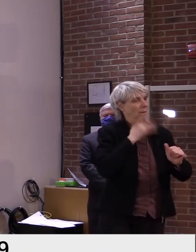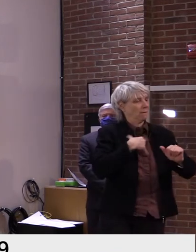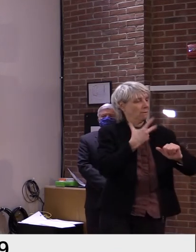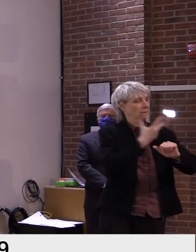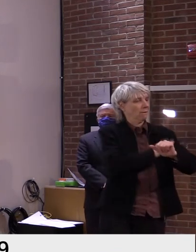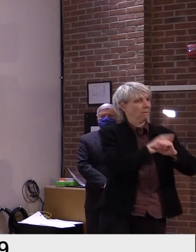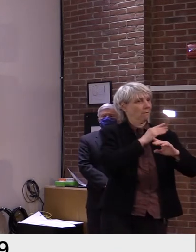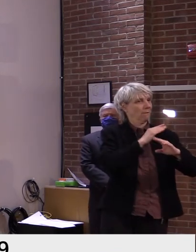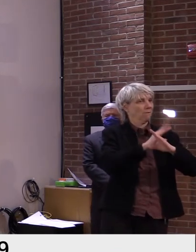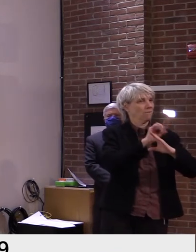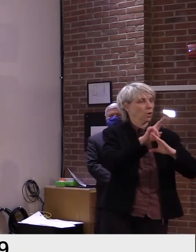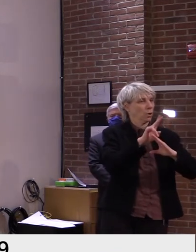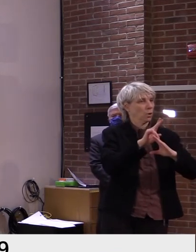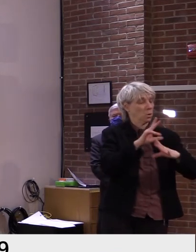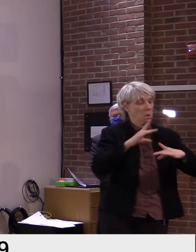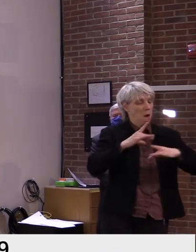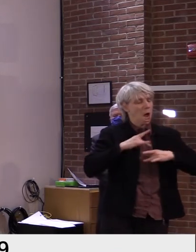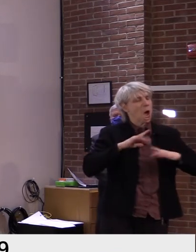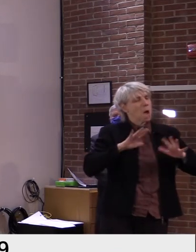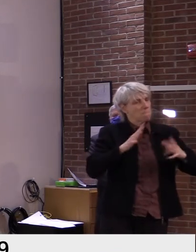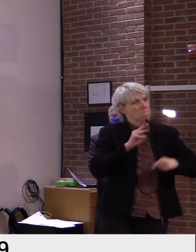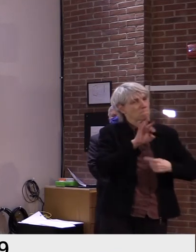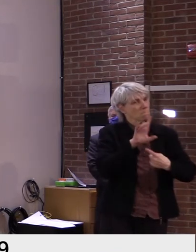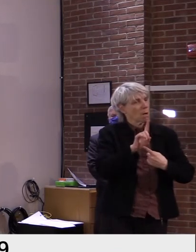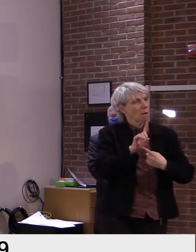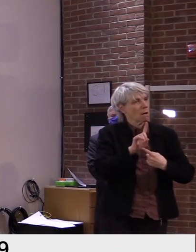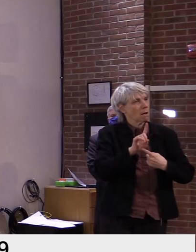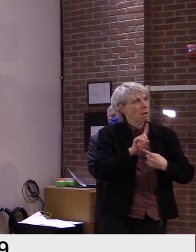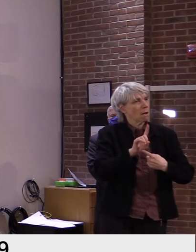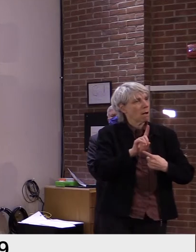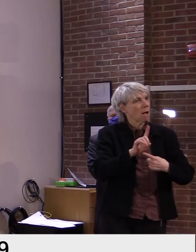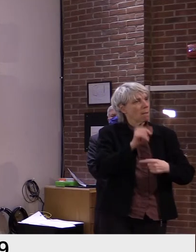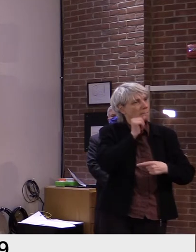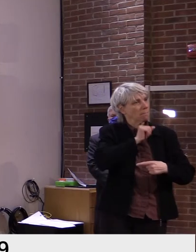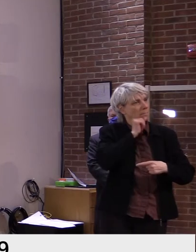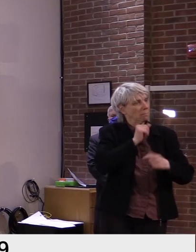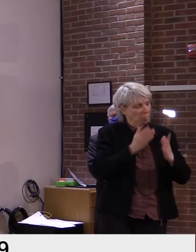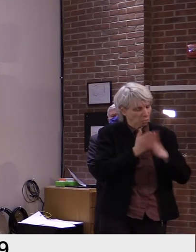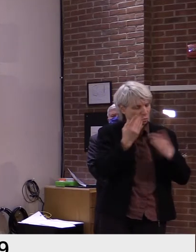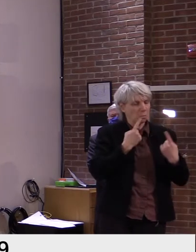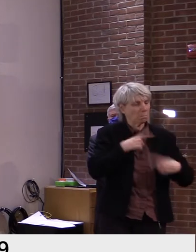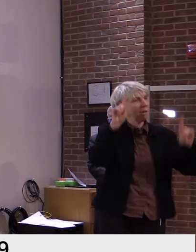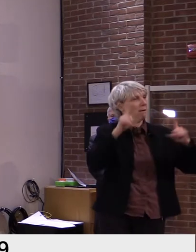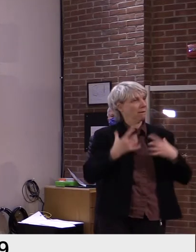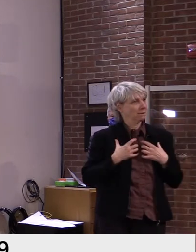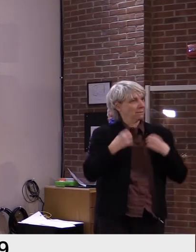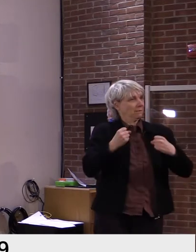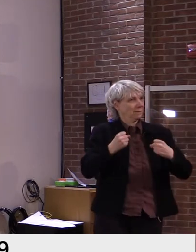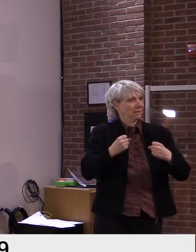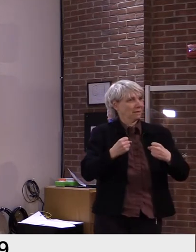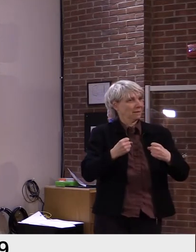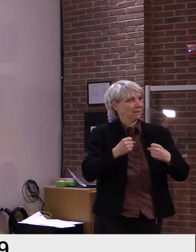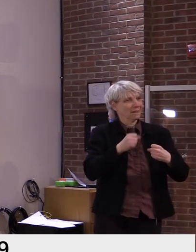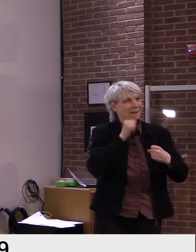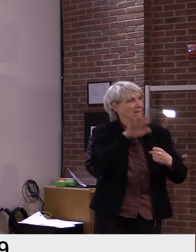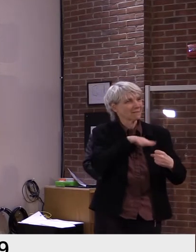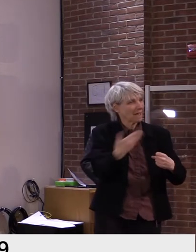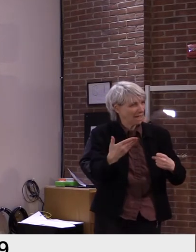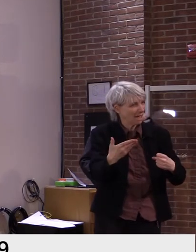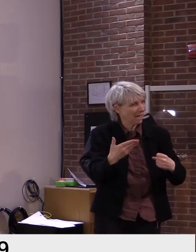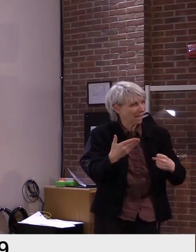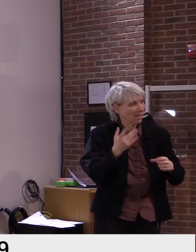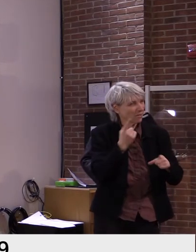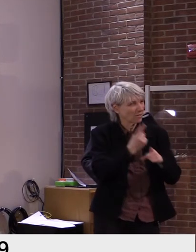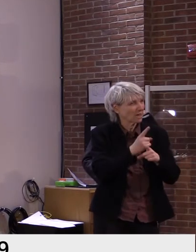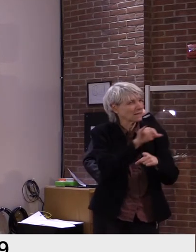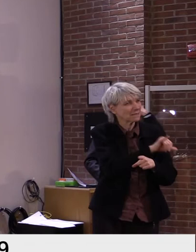as acute as it is today, or you know, as life-threatening as it has been over the last year, but it's